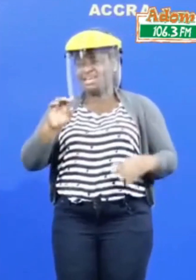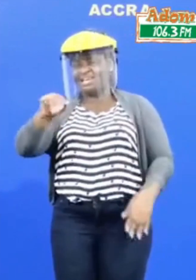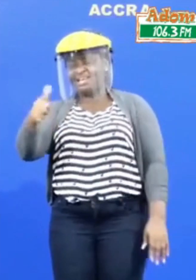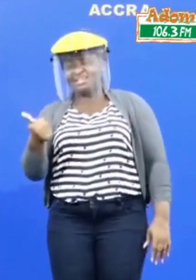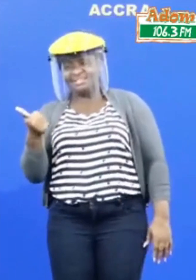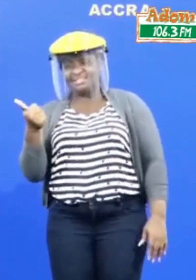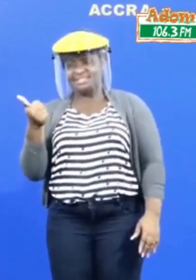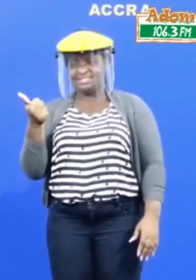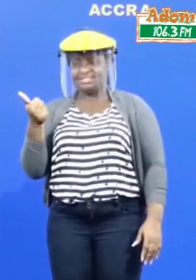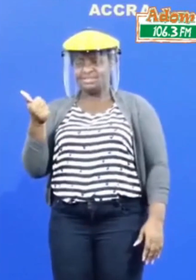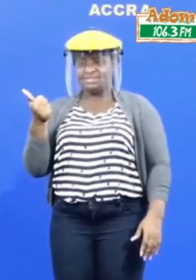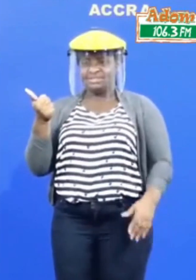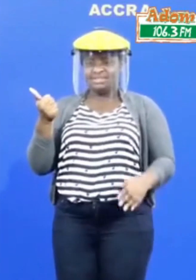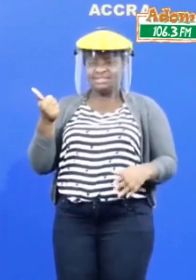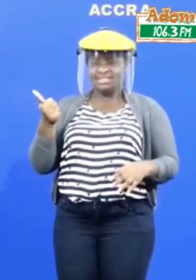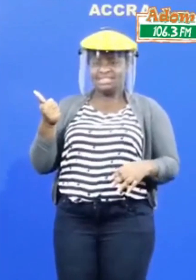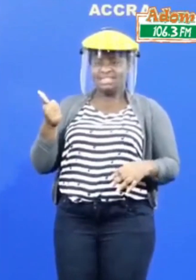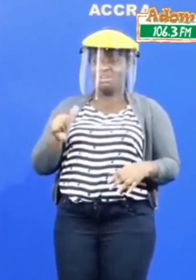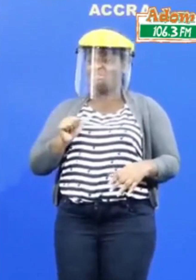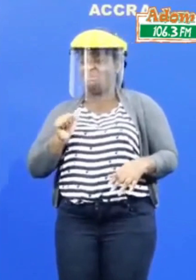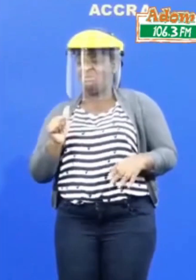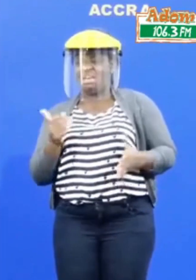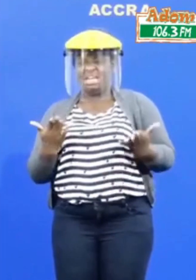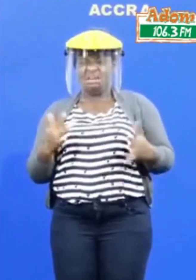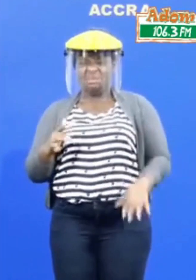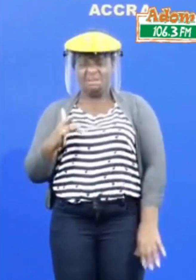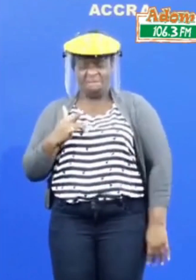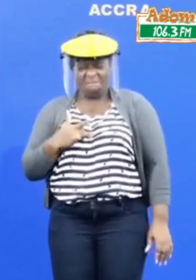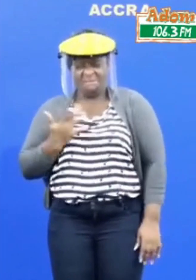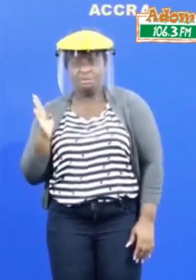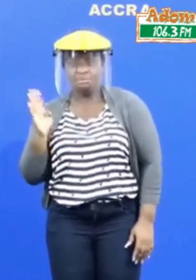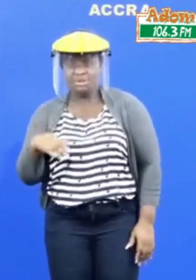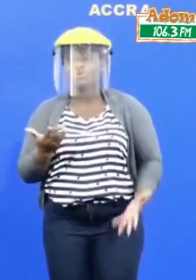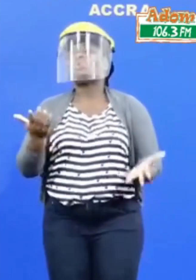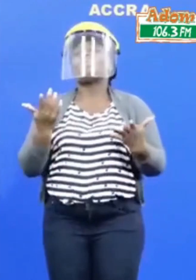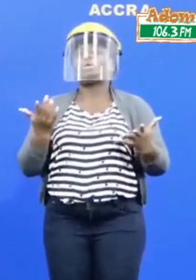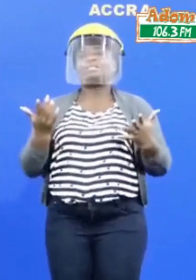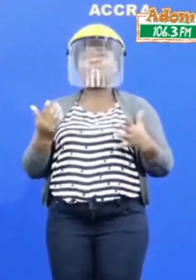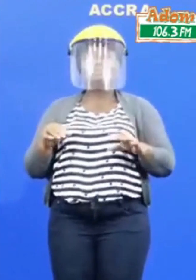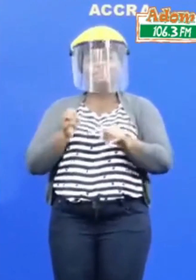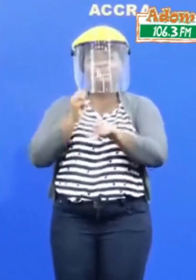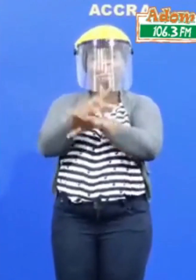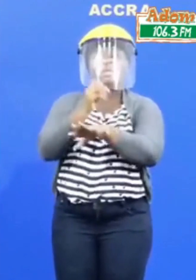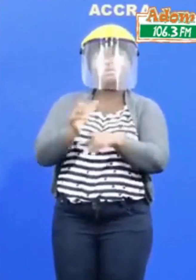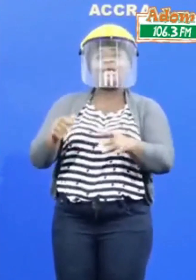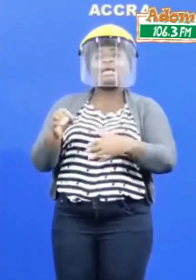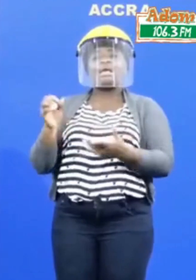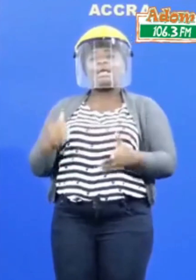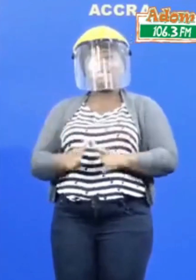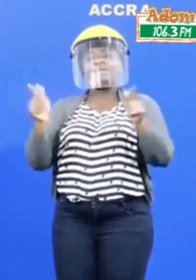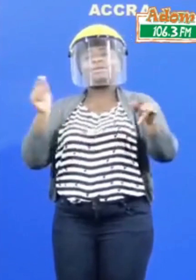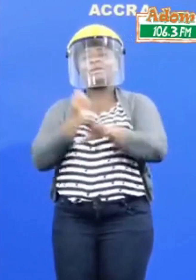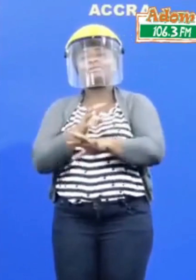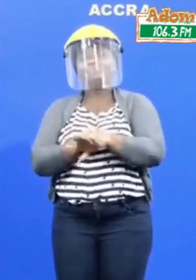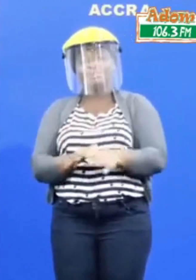and Yakasa. Usha, a Juma, Ura, Sampan, and Kansa, why, Edamama, Yokono. Well, I want to get your opinion